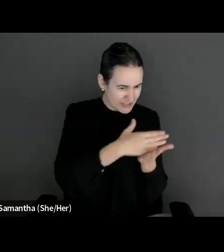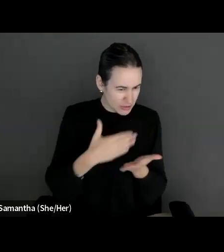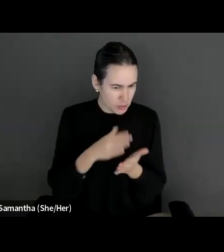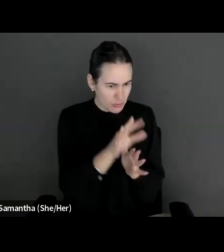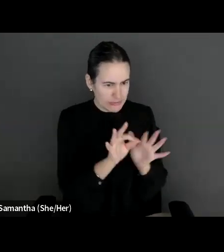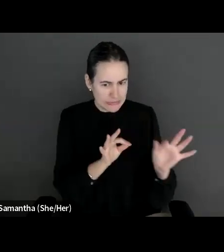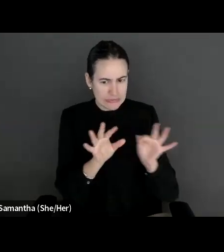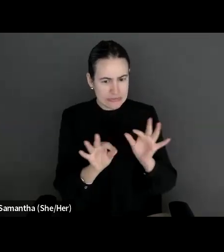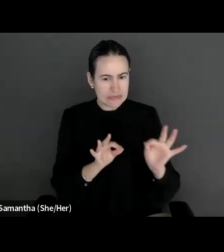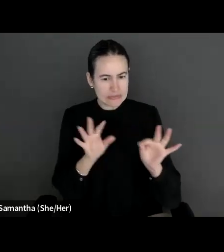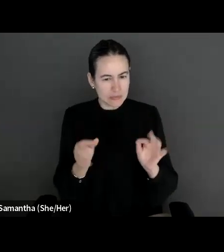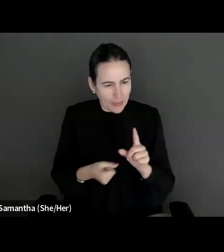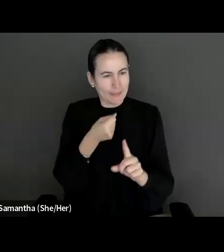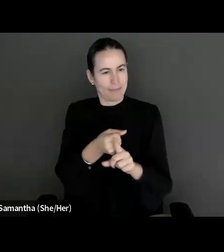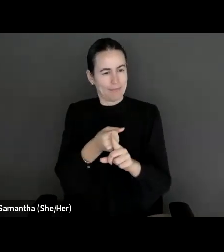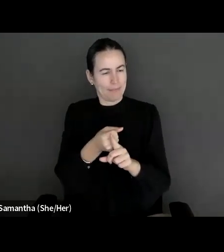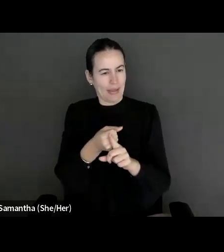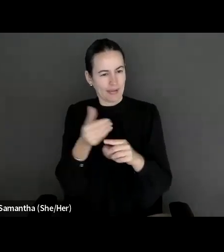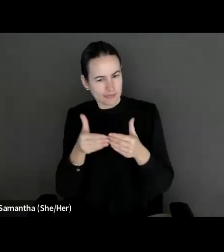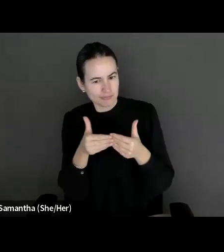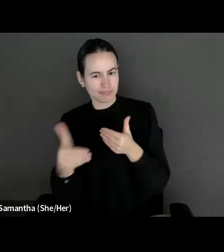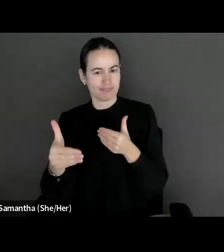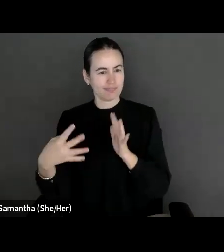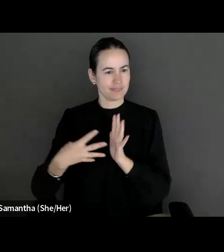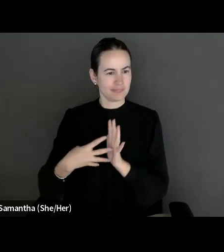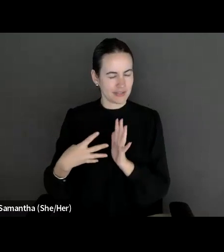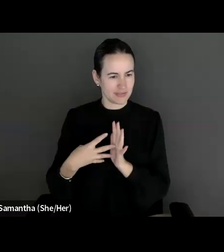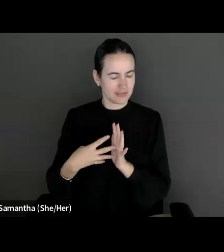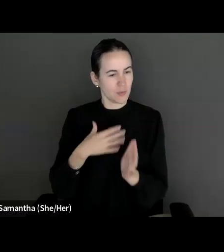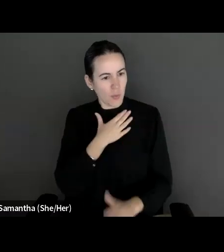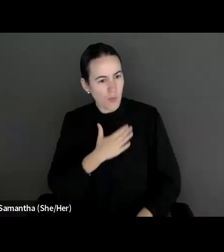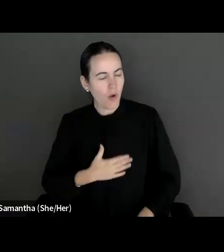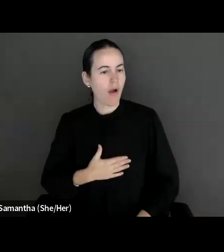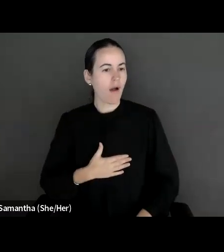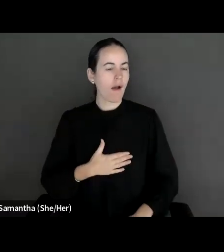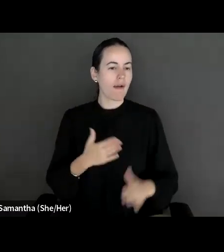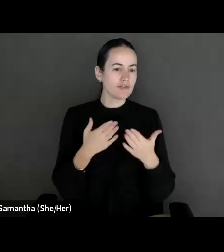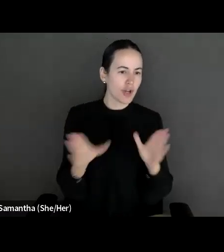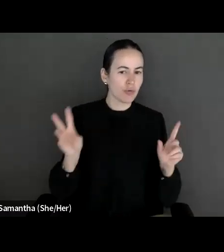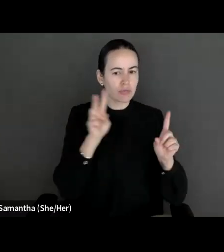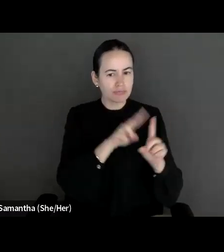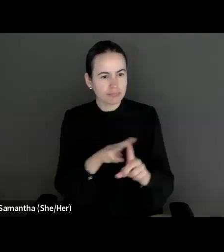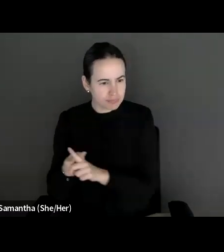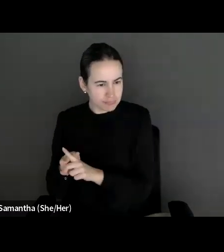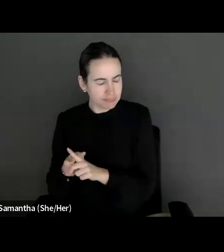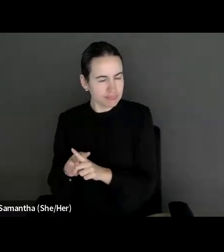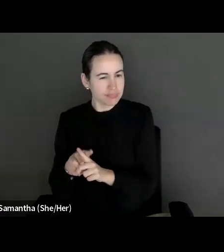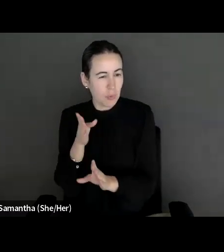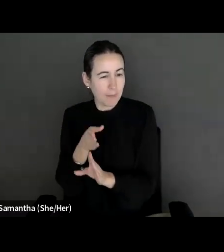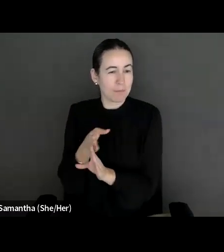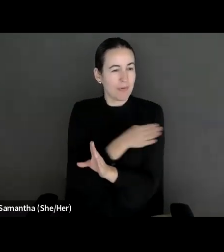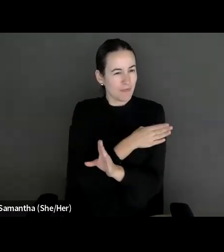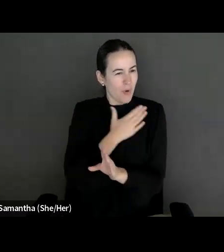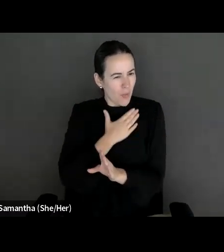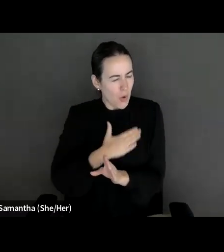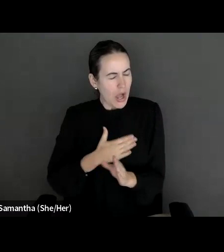of post-test predictions, as well as score reliability. And the developers should think really carefully about the construct